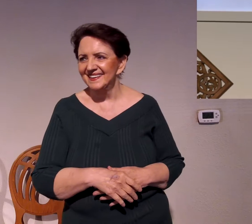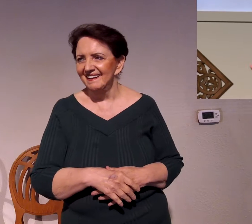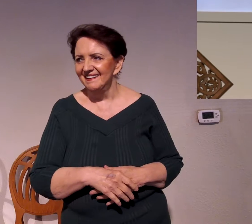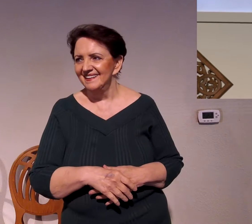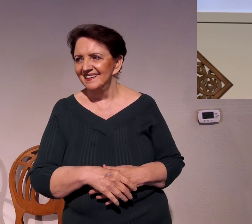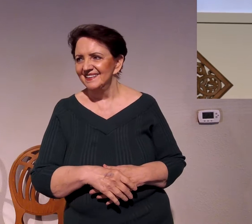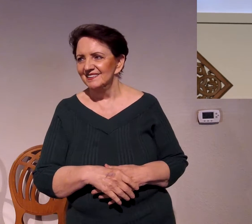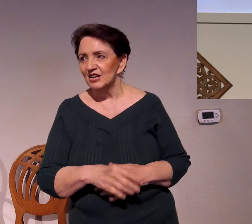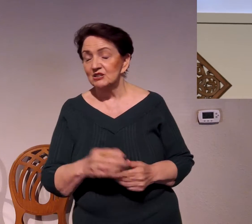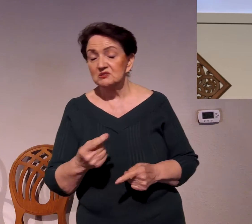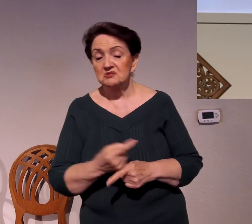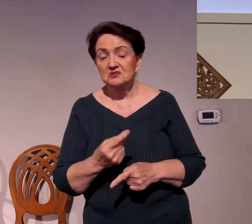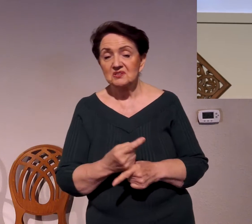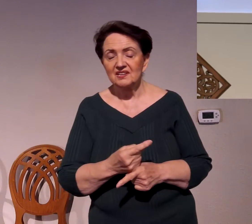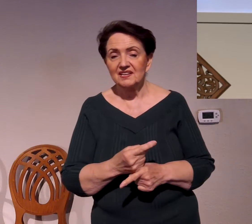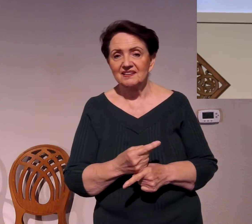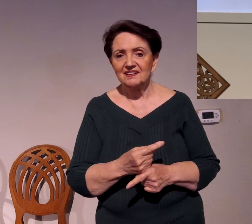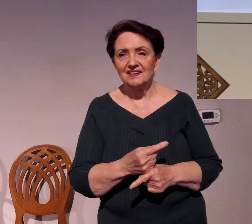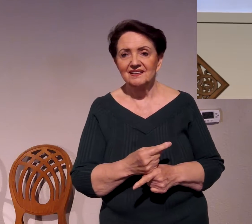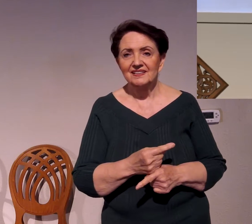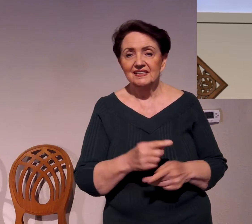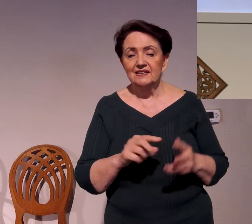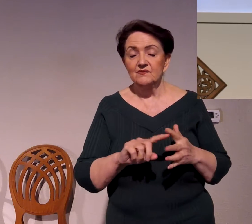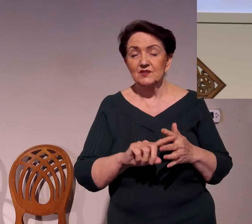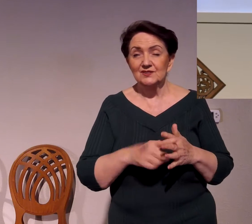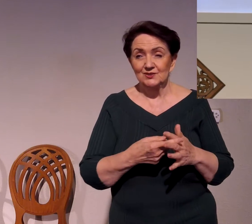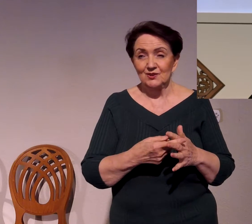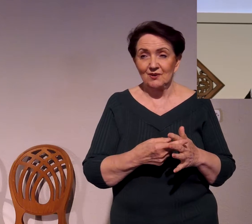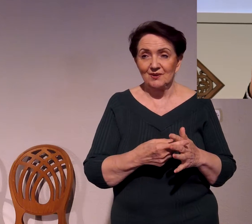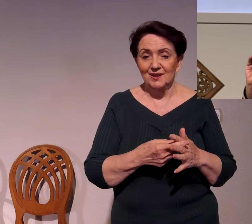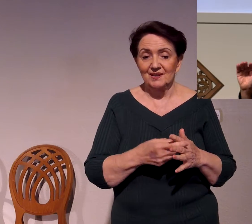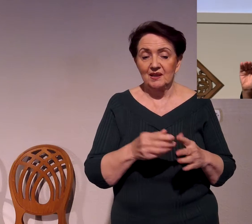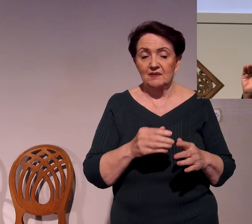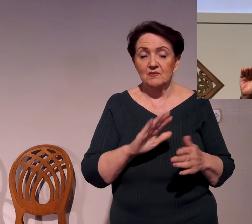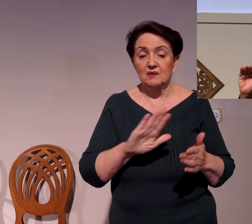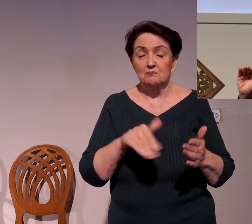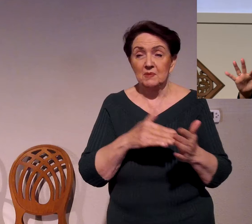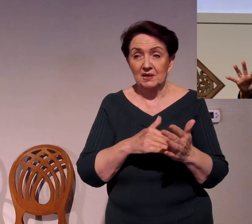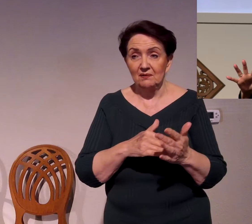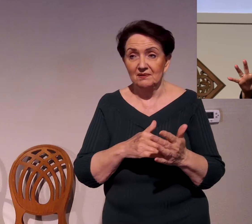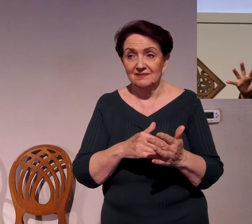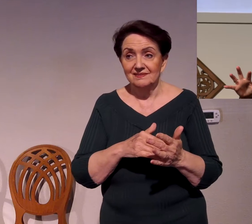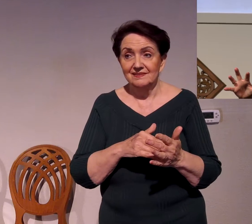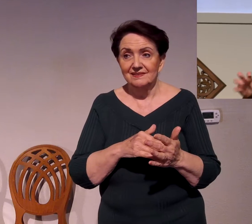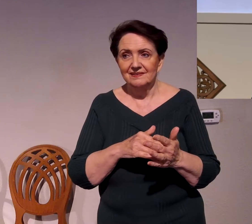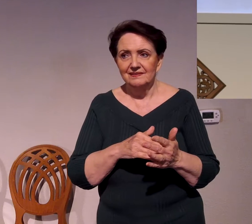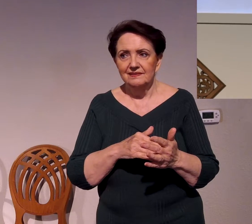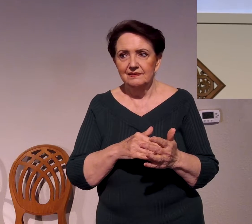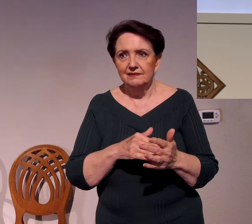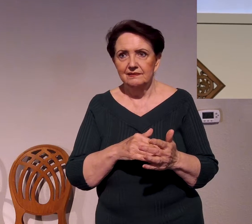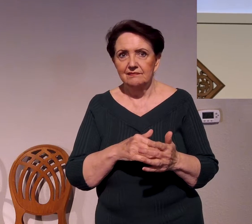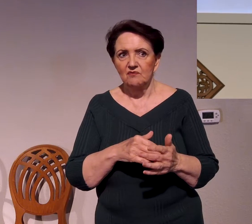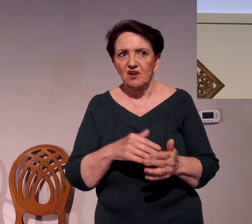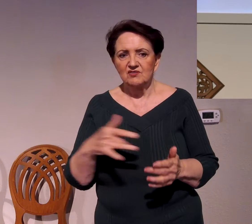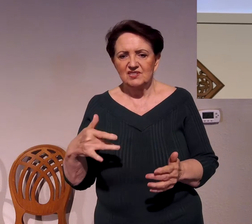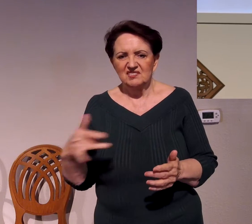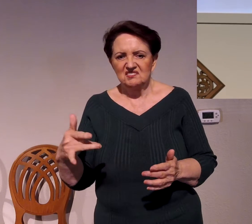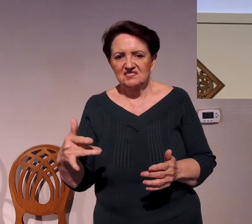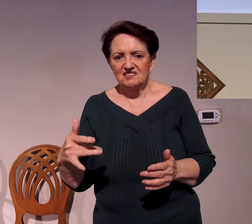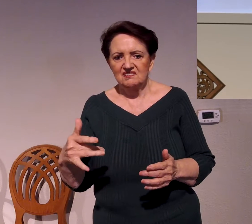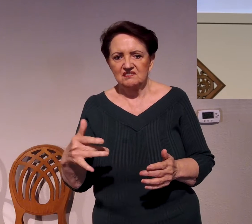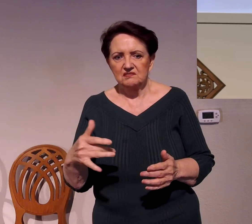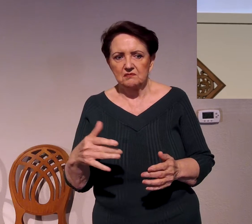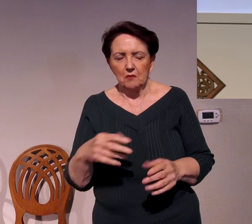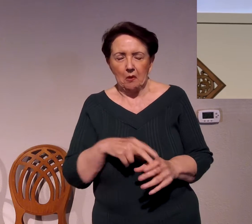Because it's usually in the starting and in the being in the middle of the leap that we tend to hold back